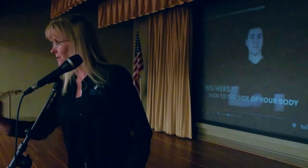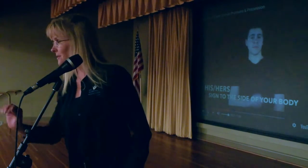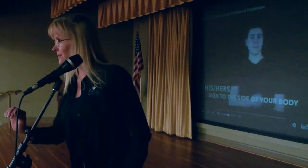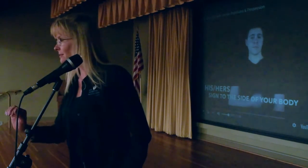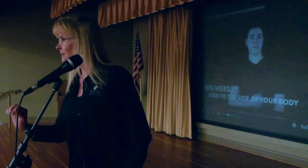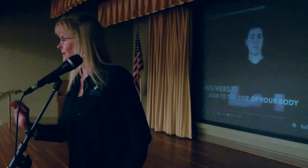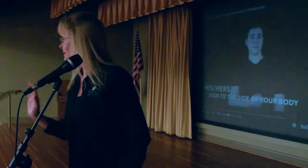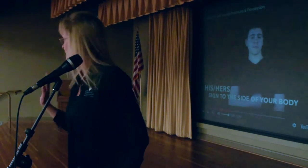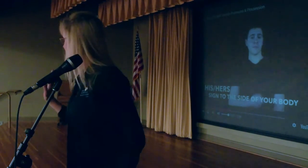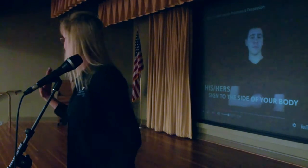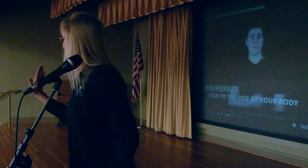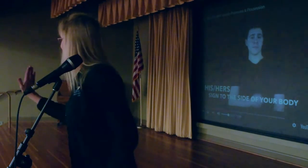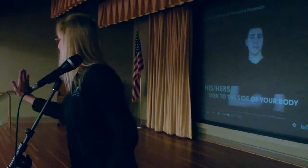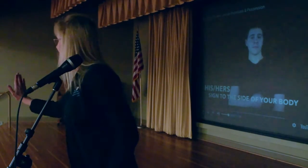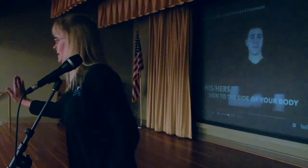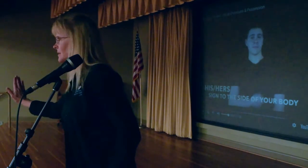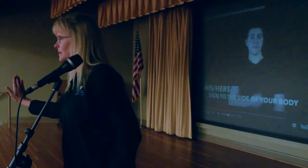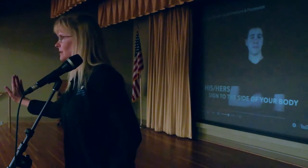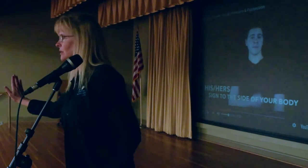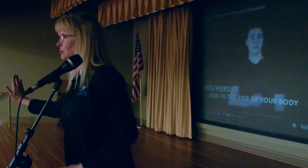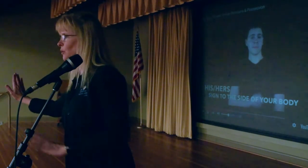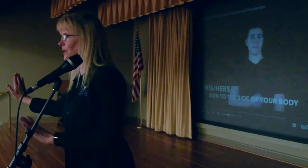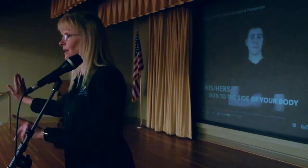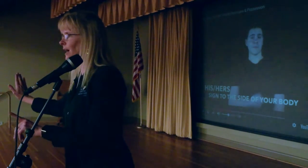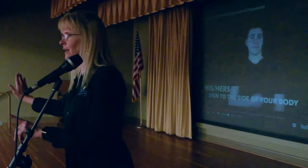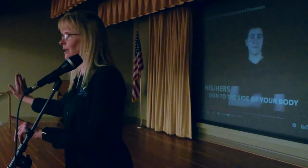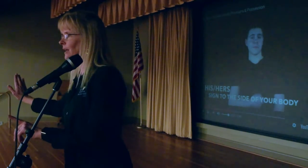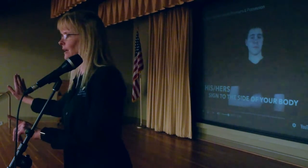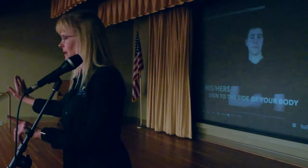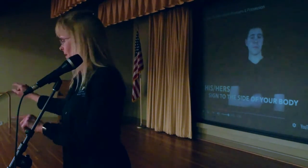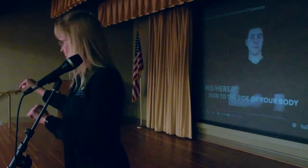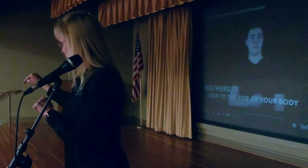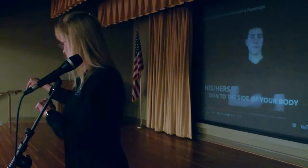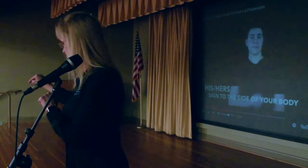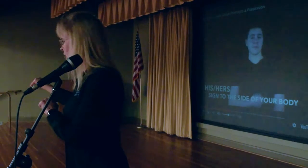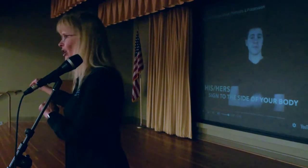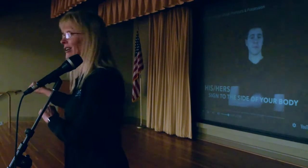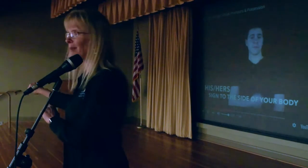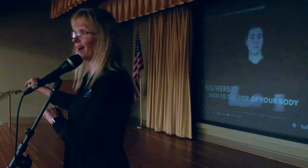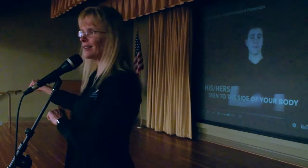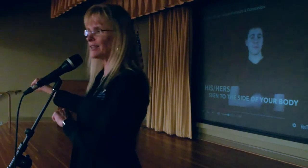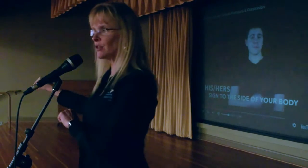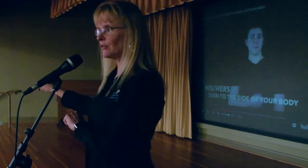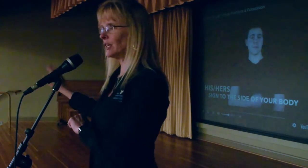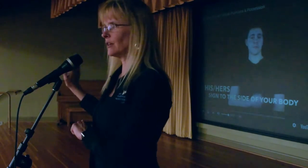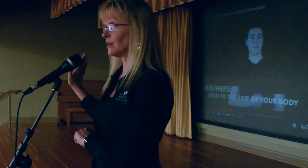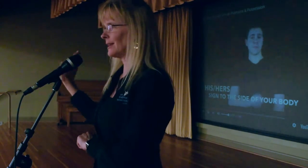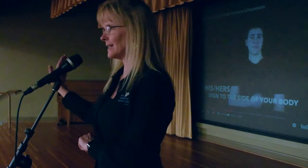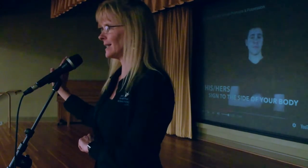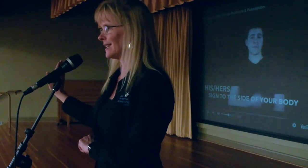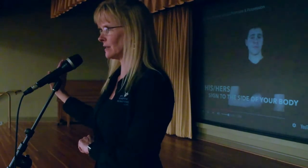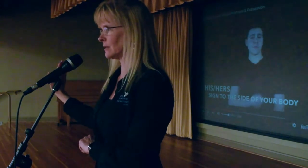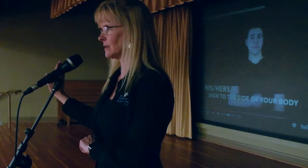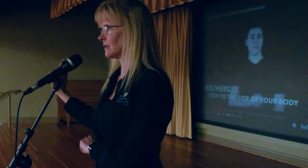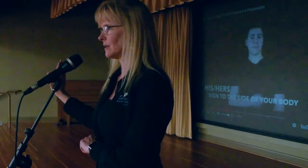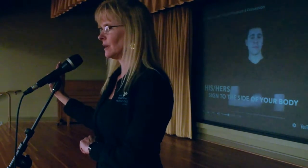Yours, his. Because more than likely, the person I'm talking about is over here. That's his.